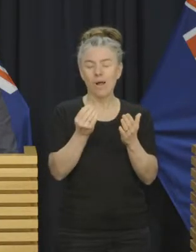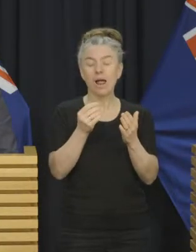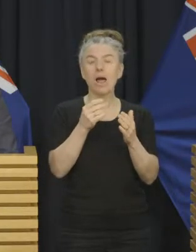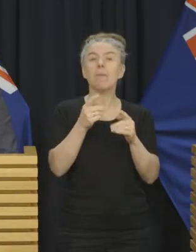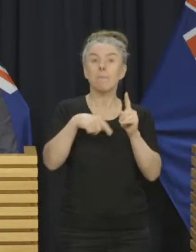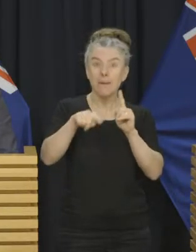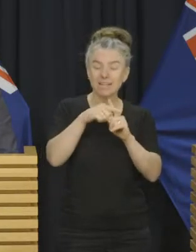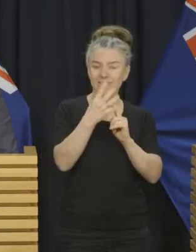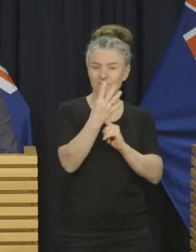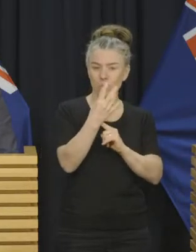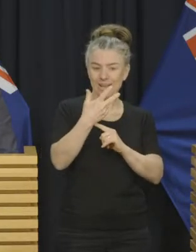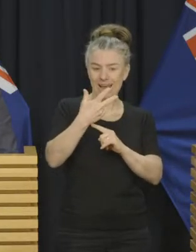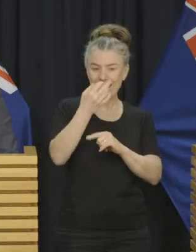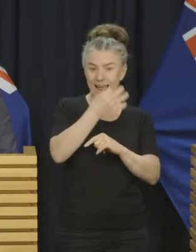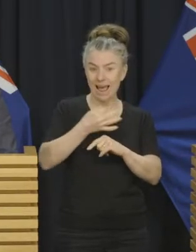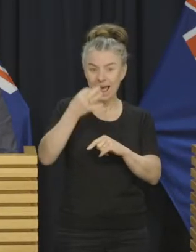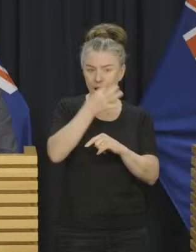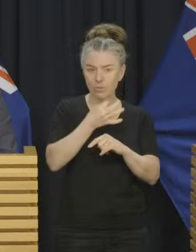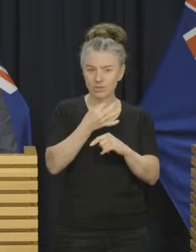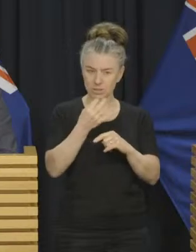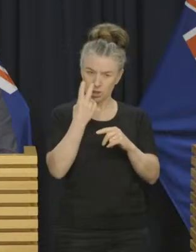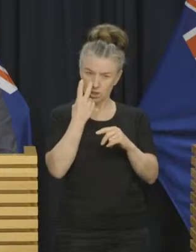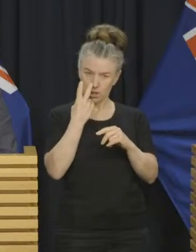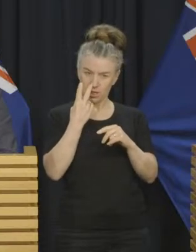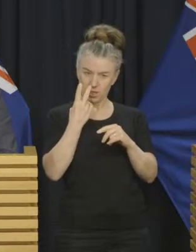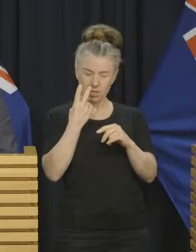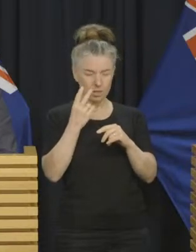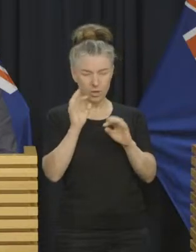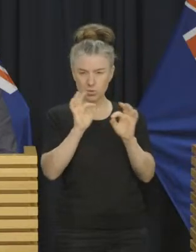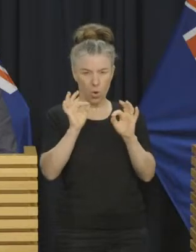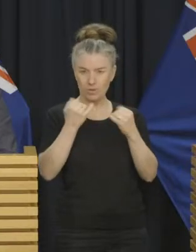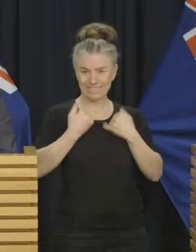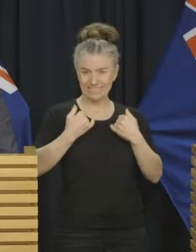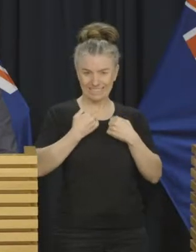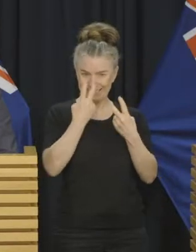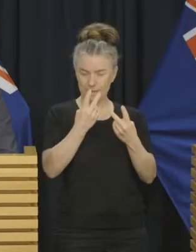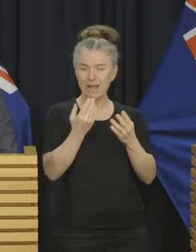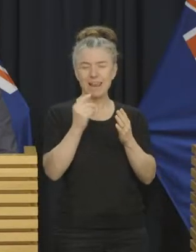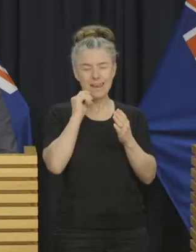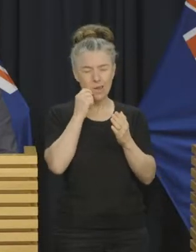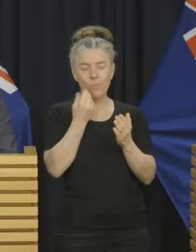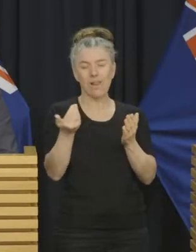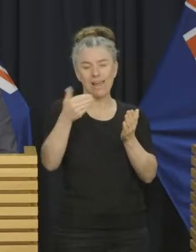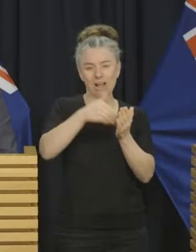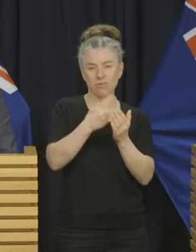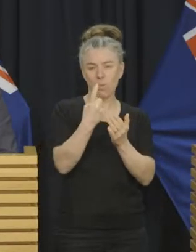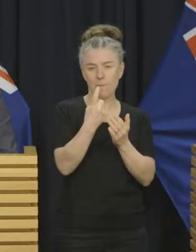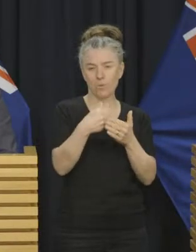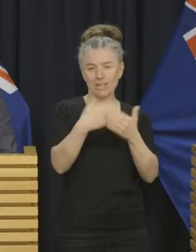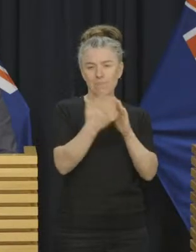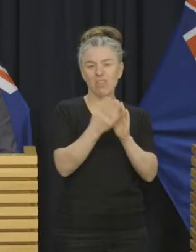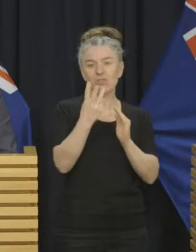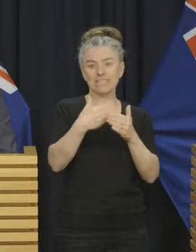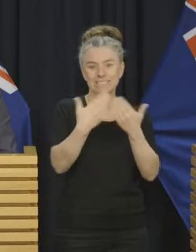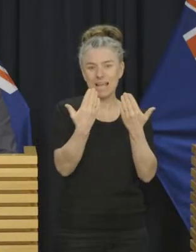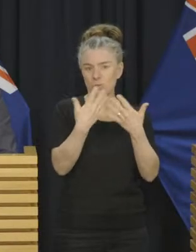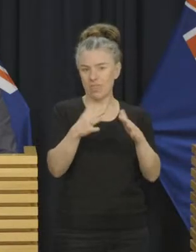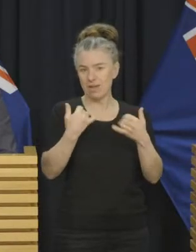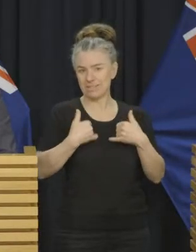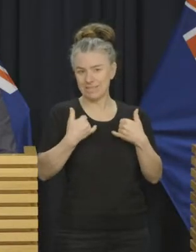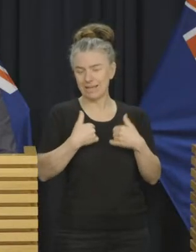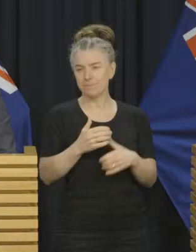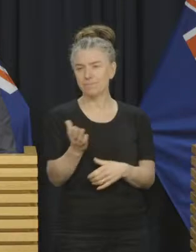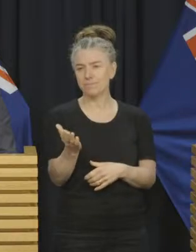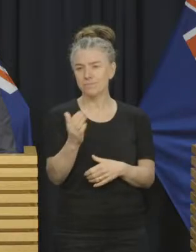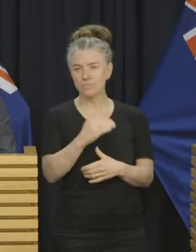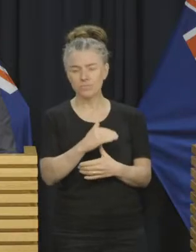without symptoms before they'll be classified as recovered. On the COVID Tracer app, you say the value of the app is to be able to send notifications,